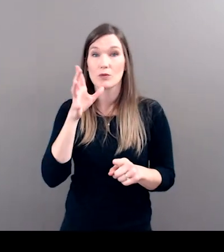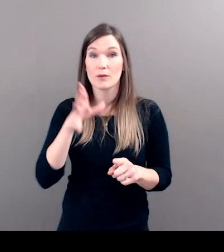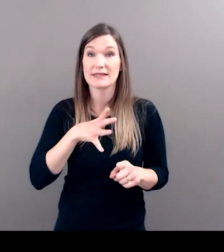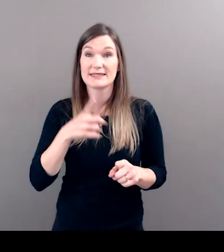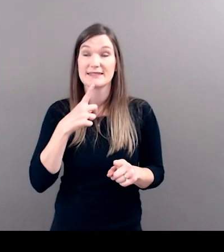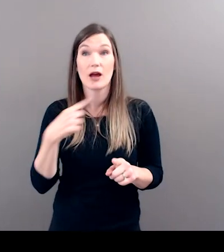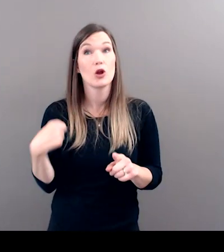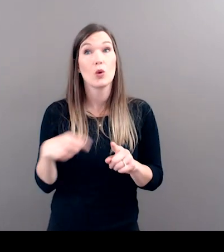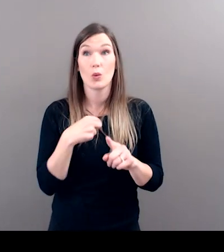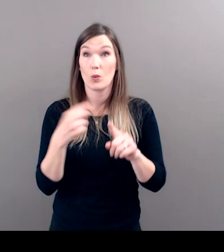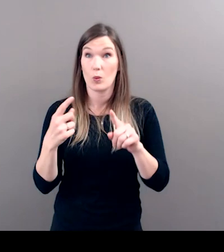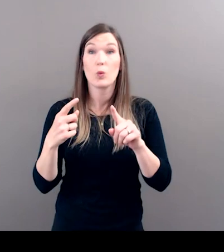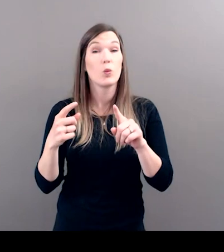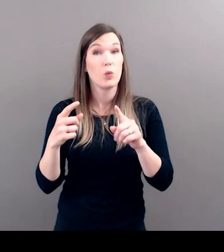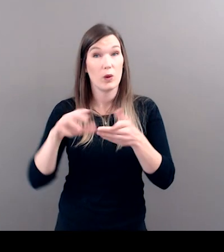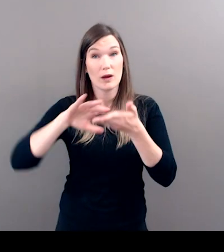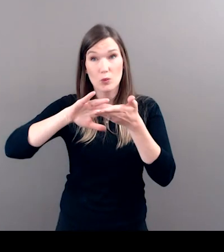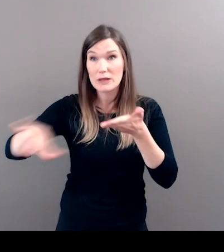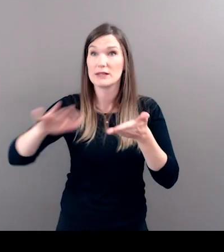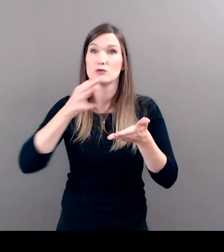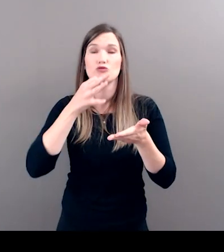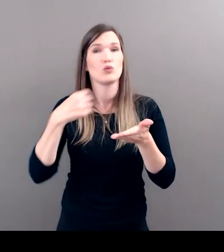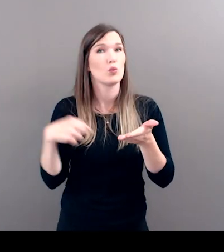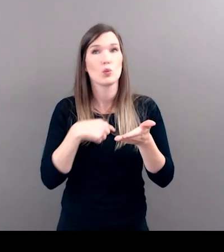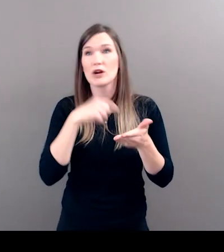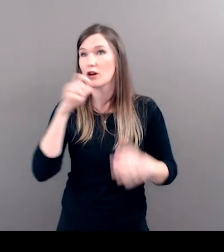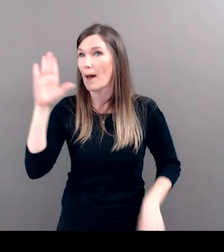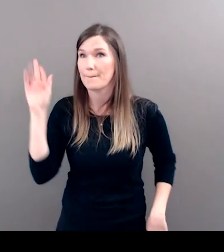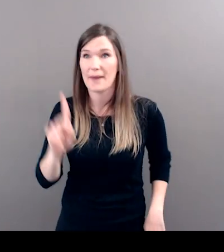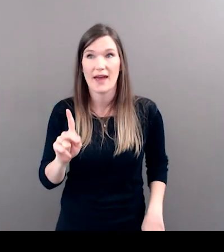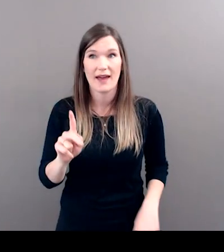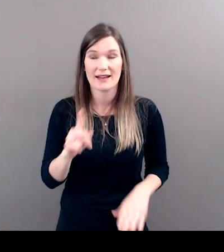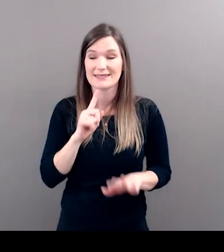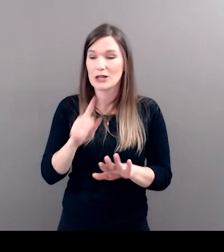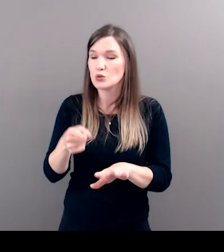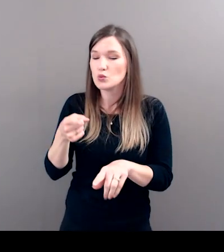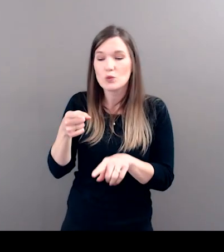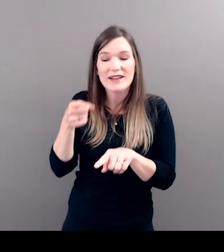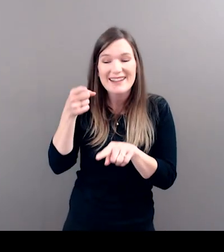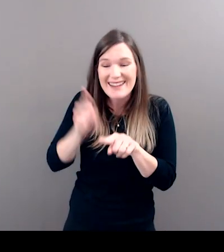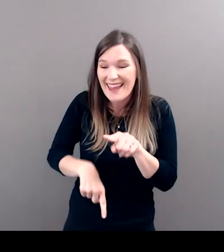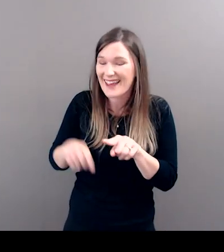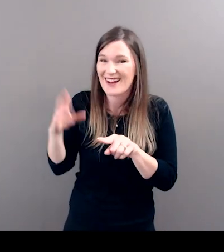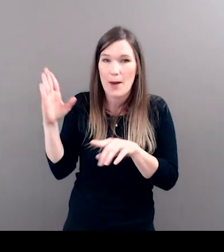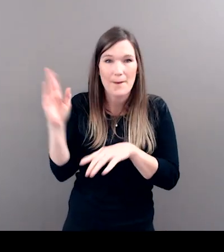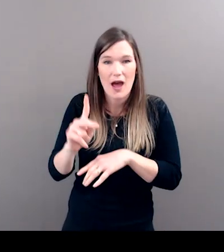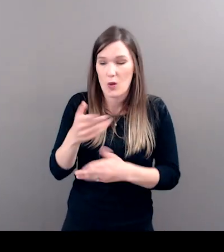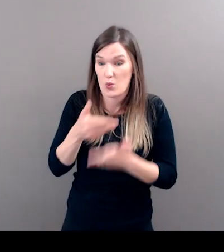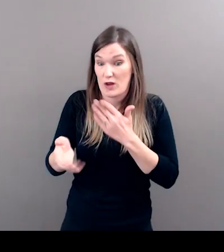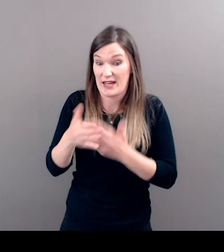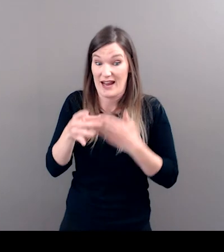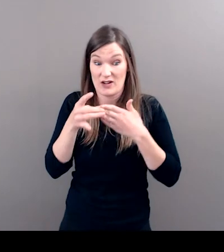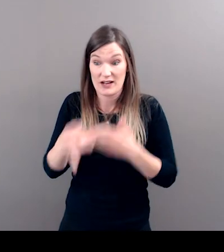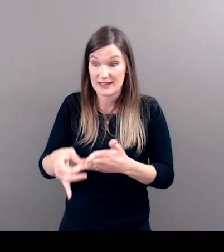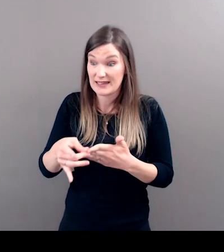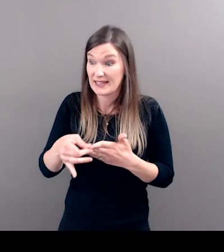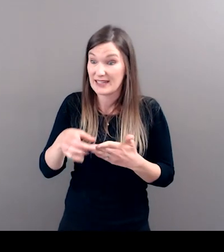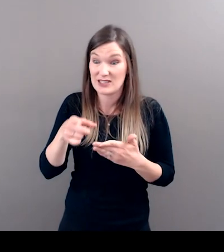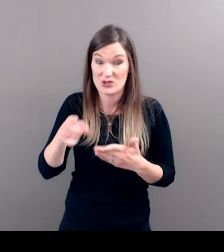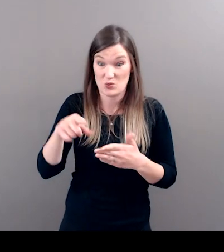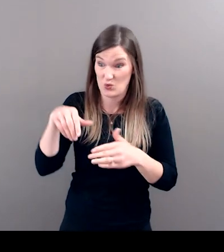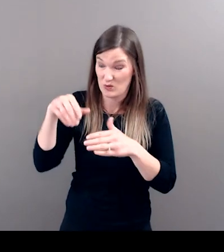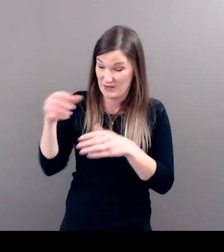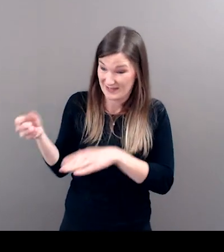back. Amen. And I said, no, you can't come back. Whatever got you here, whatever life you had, now I know a lot